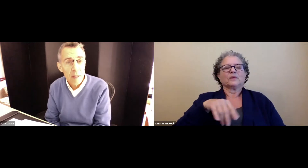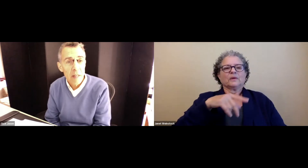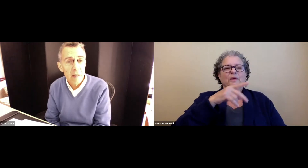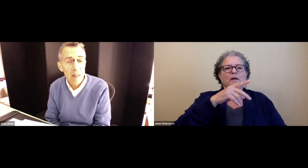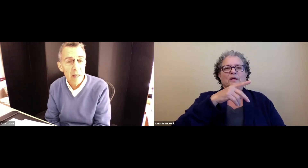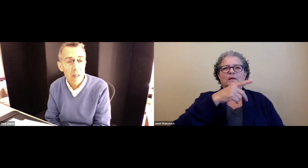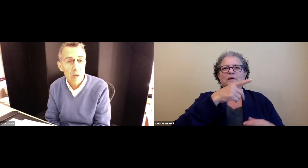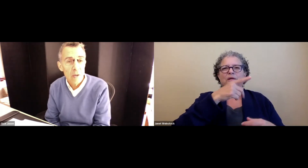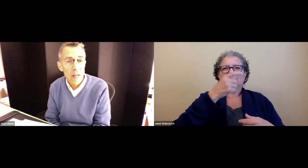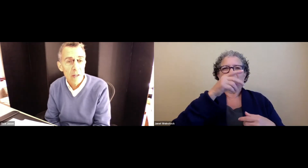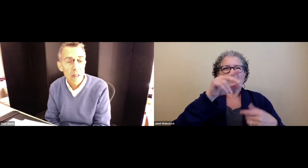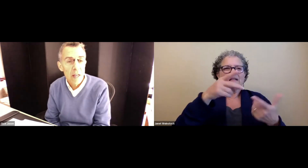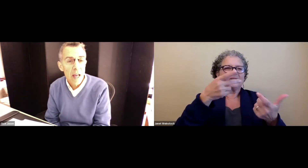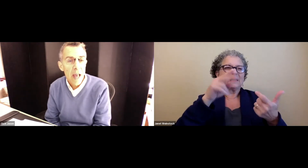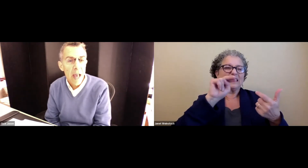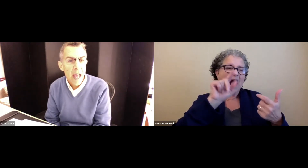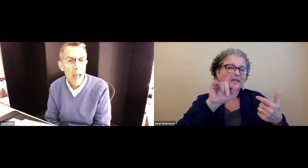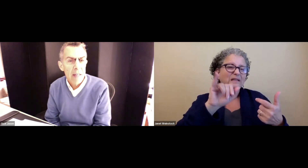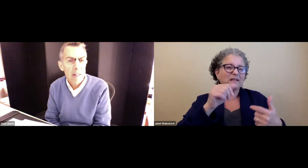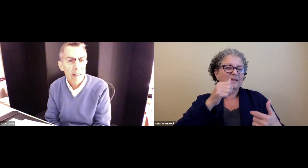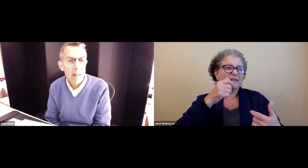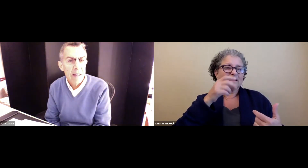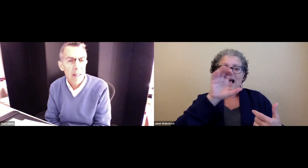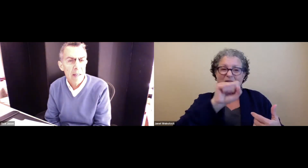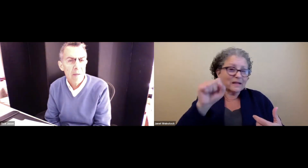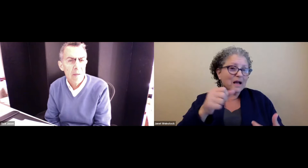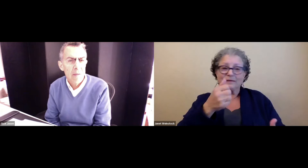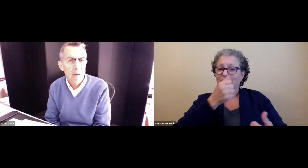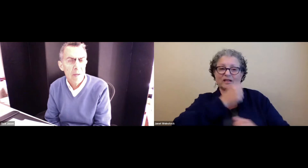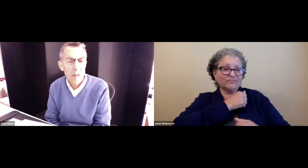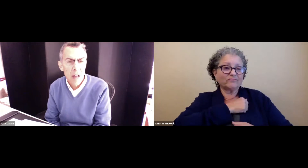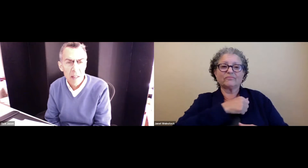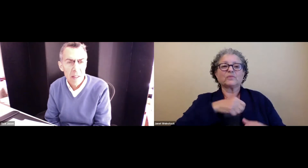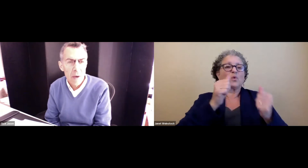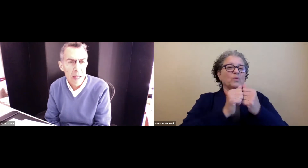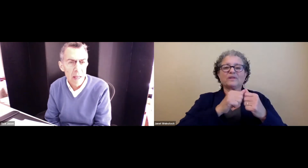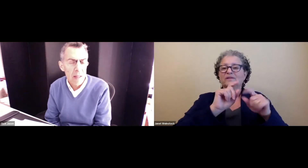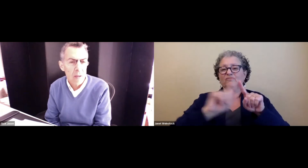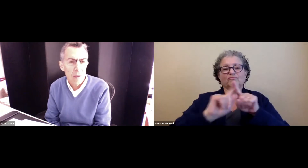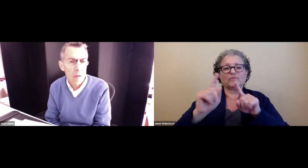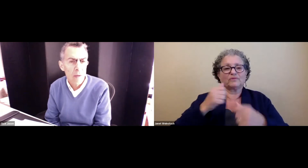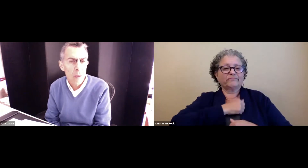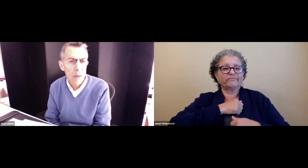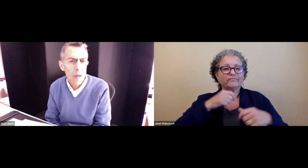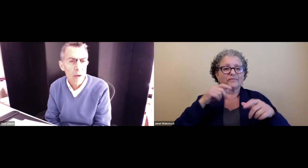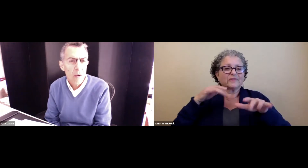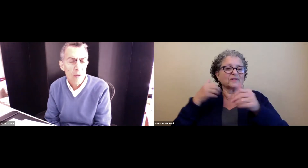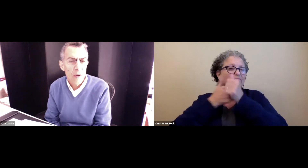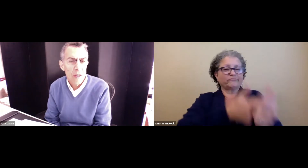the Nazi soldier entered. And it was a Nazi or SS or whoever with various other